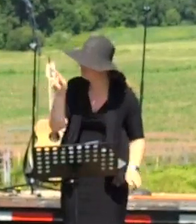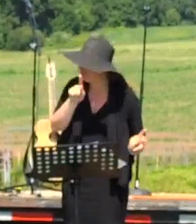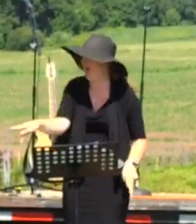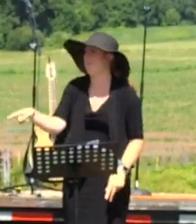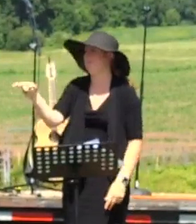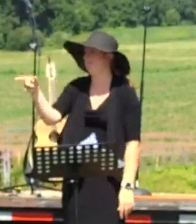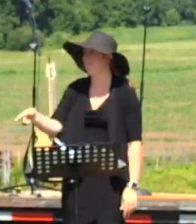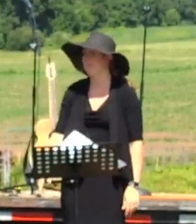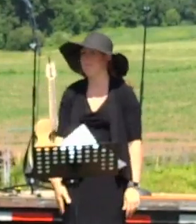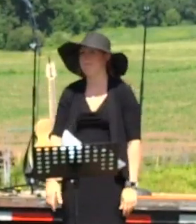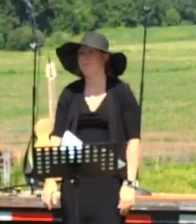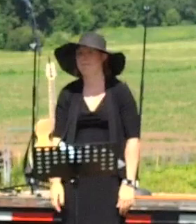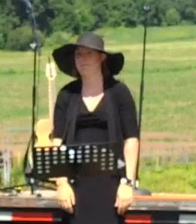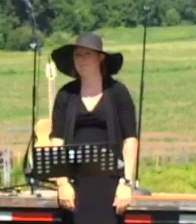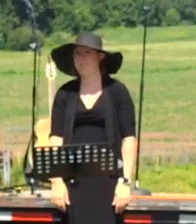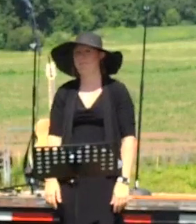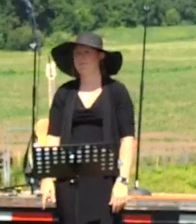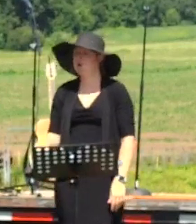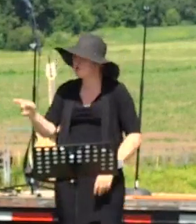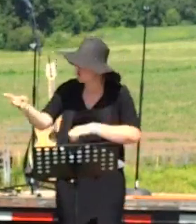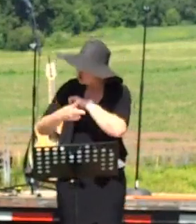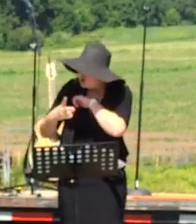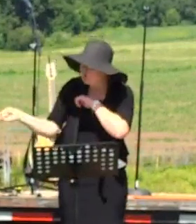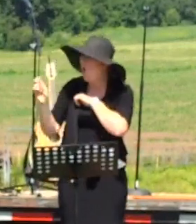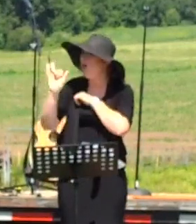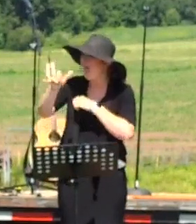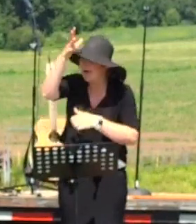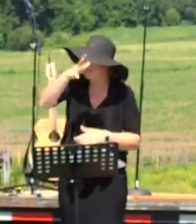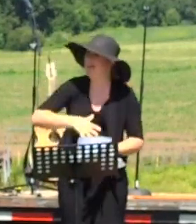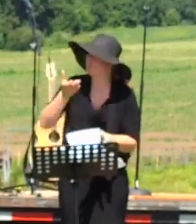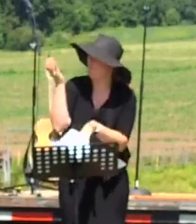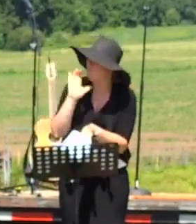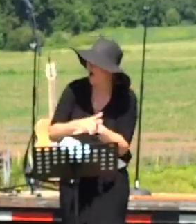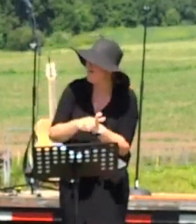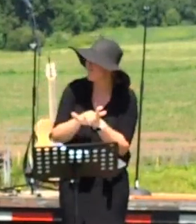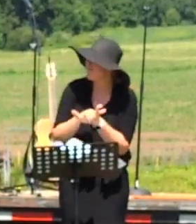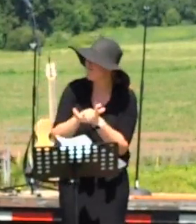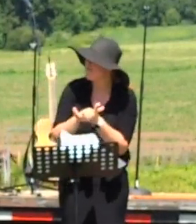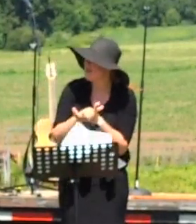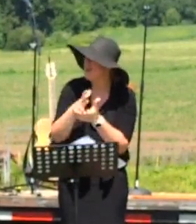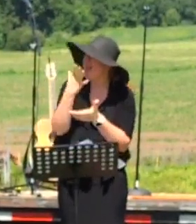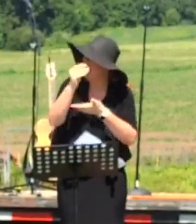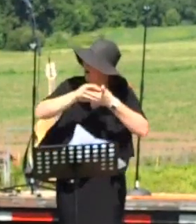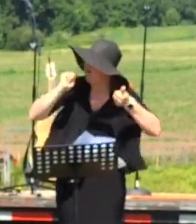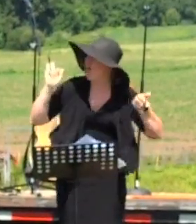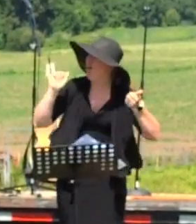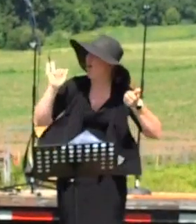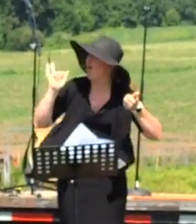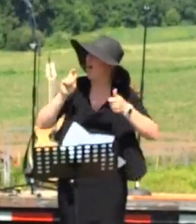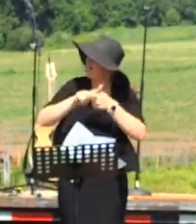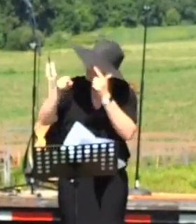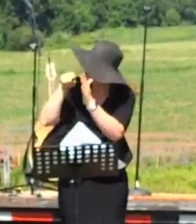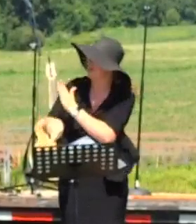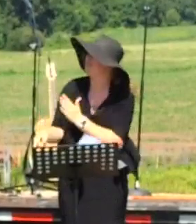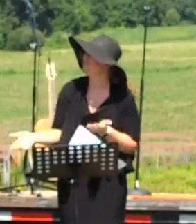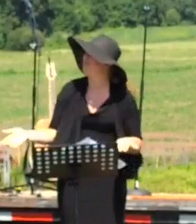that man. You stole this guy's wife and you ultimately stole his